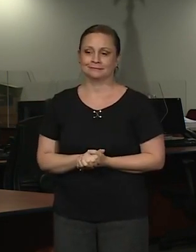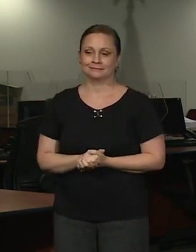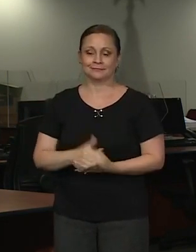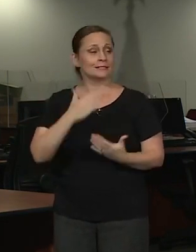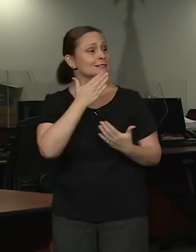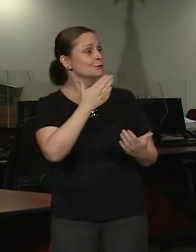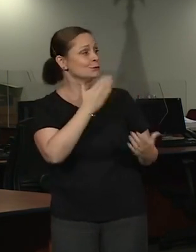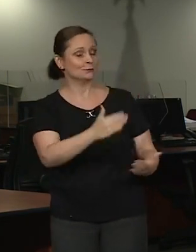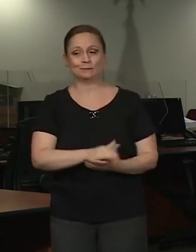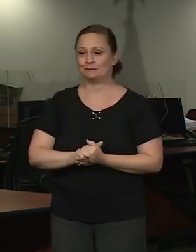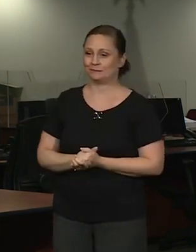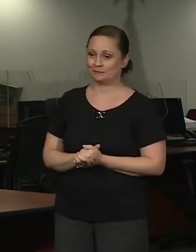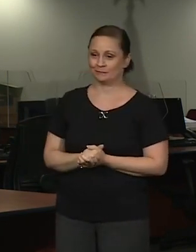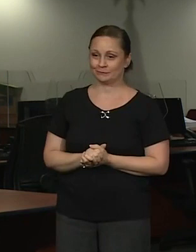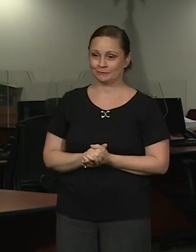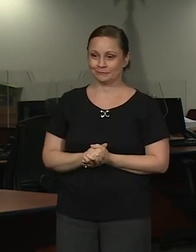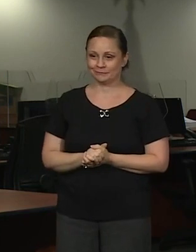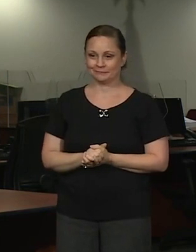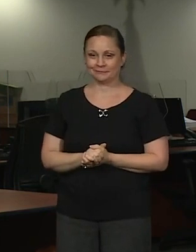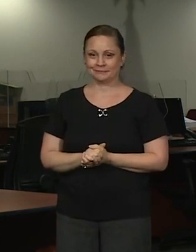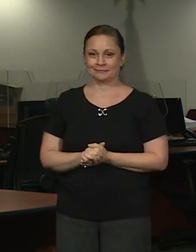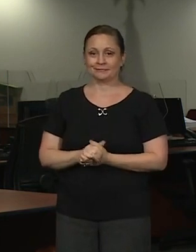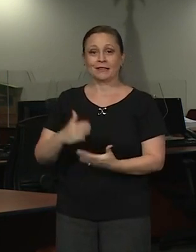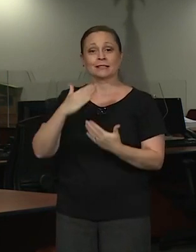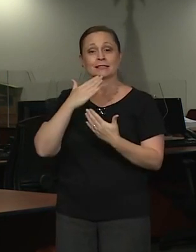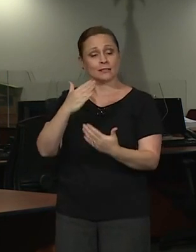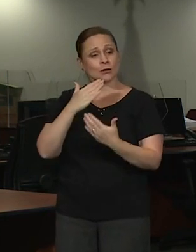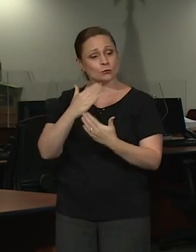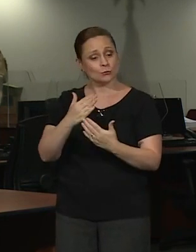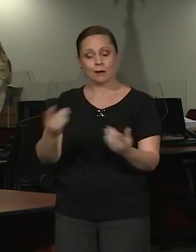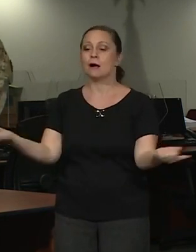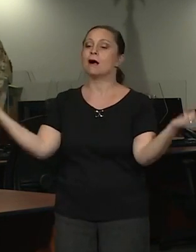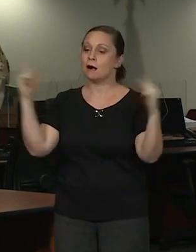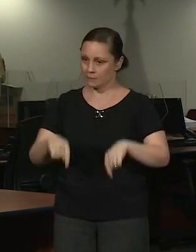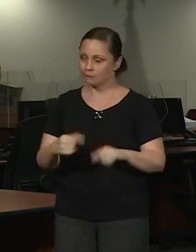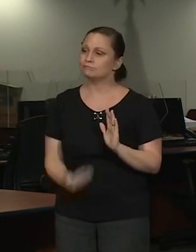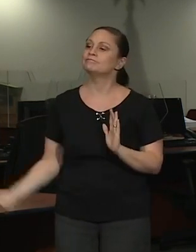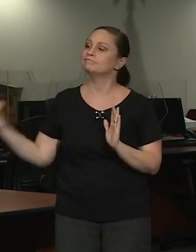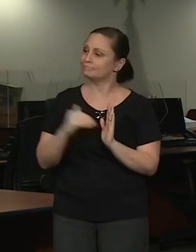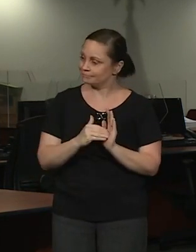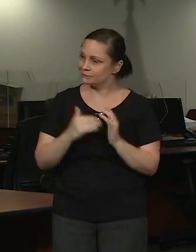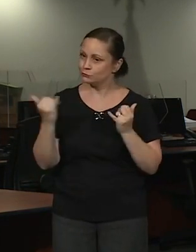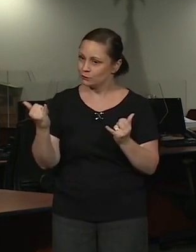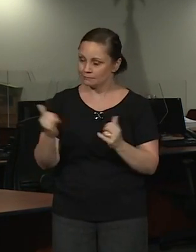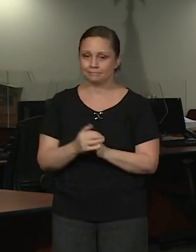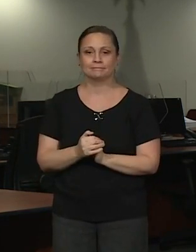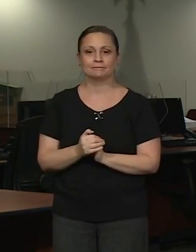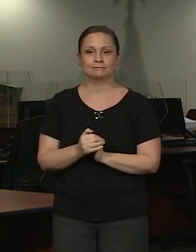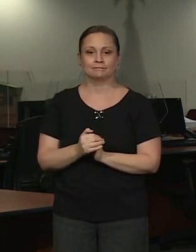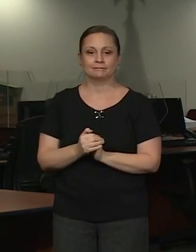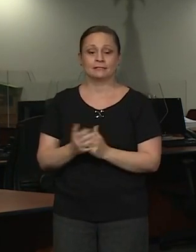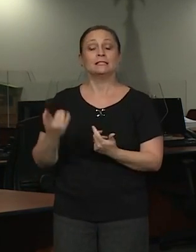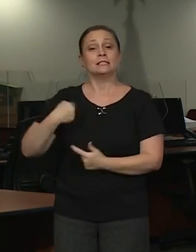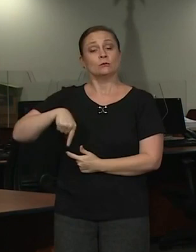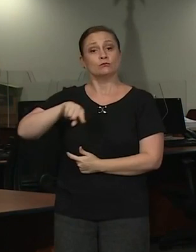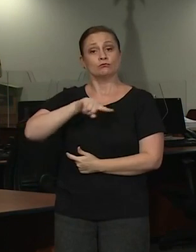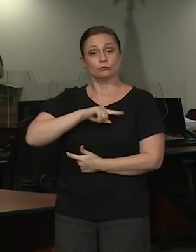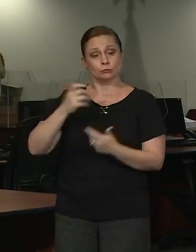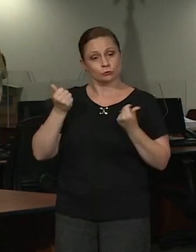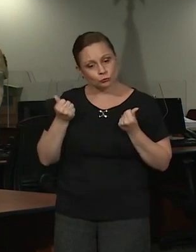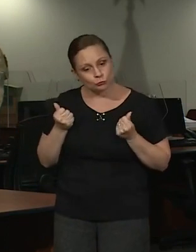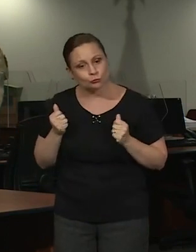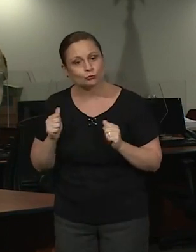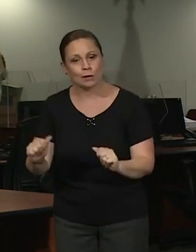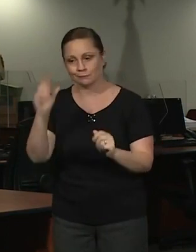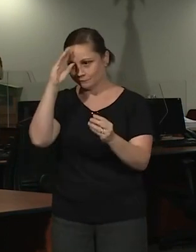Thank you very much. Thank you for coming again today. This is a part of our effort to keep the people,